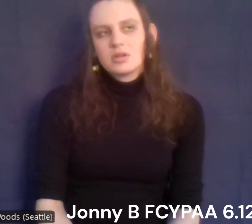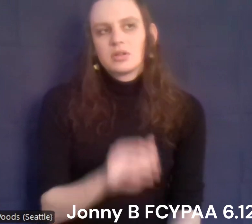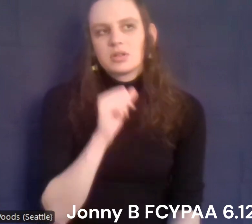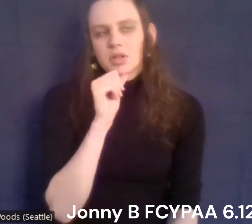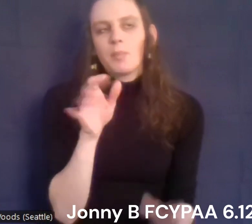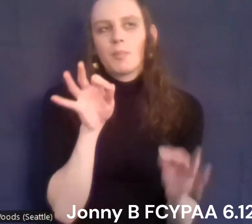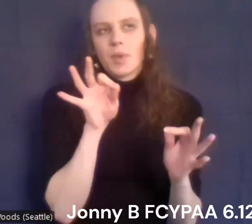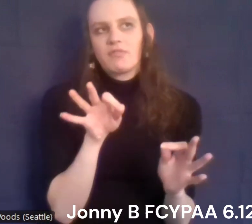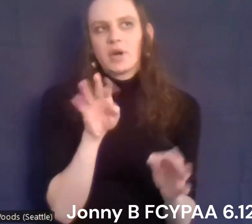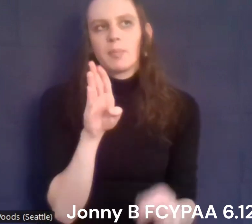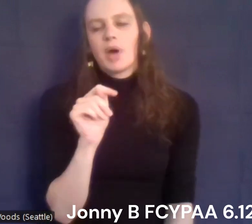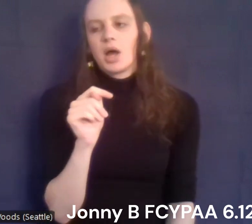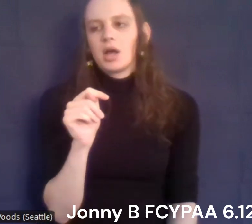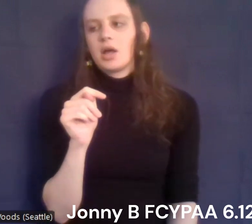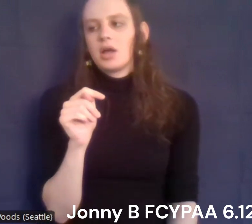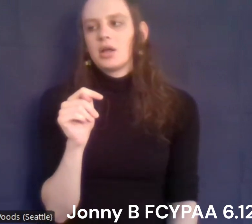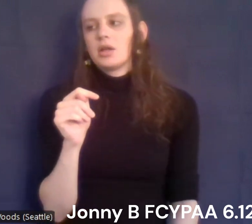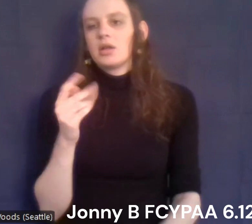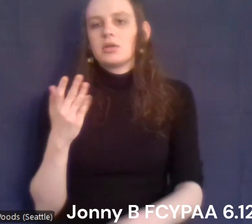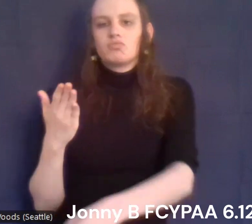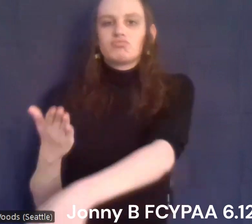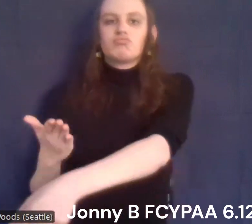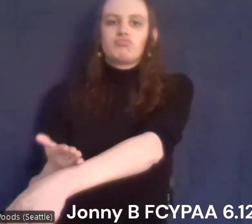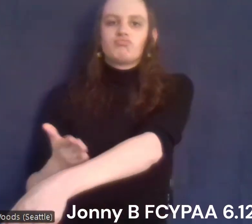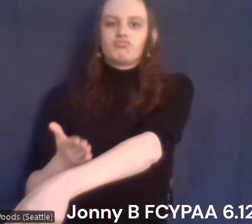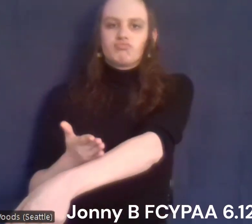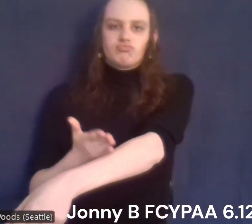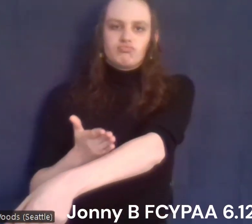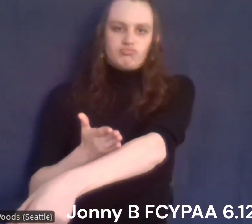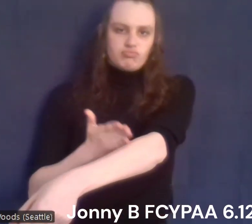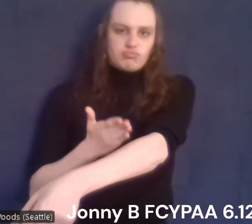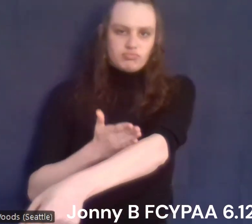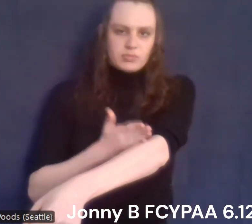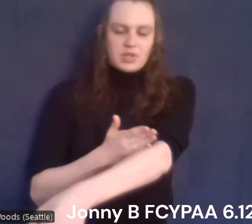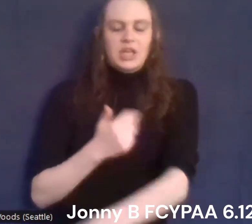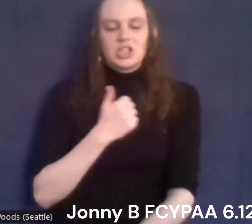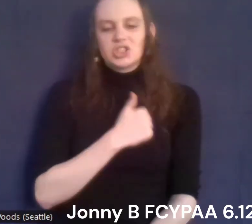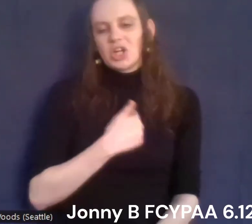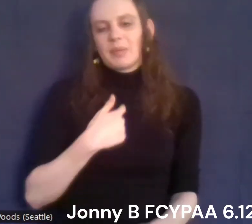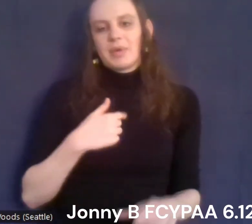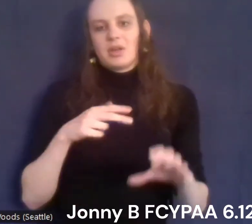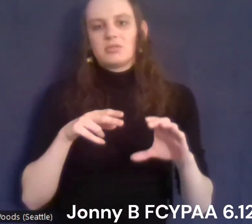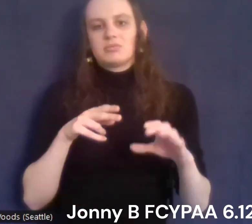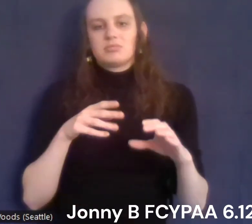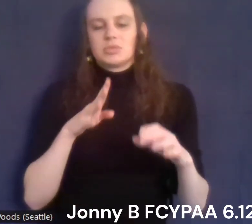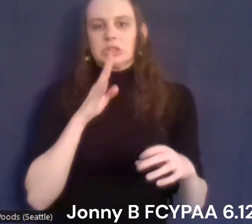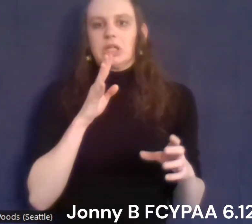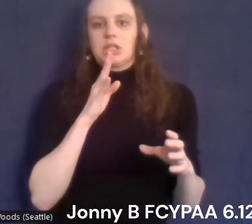progress over perfection. So sorry I went over time. That's